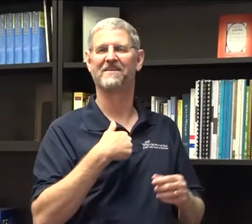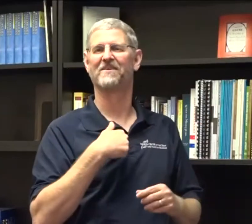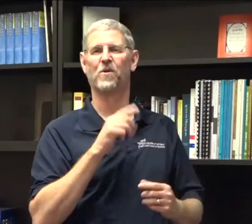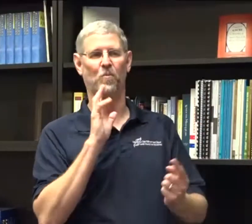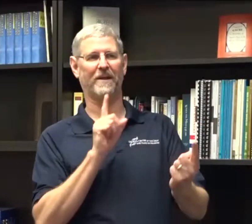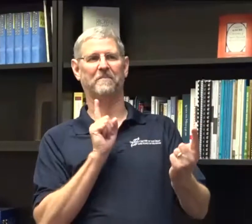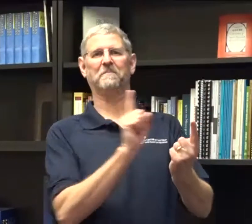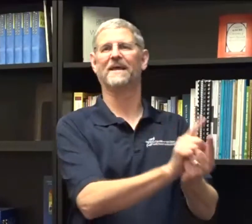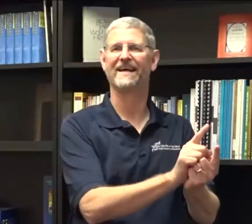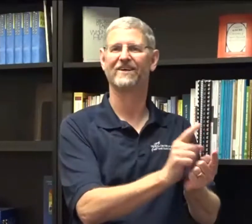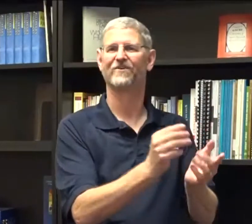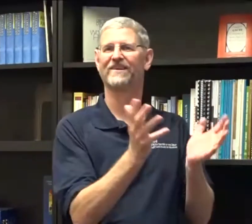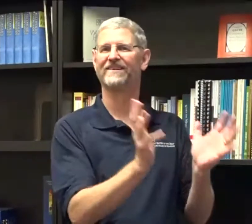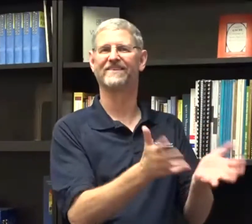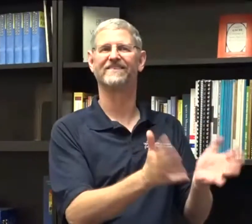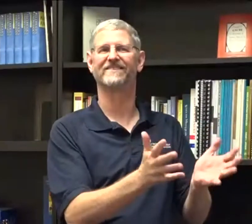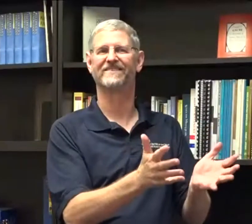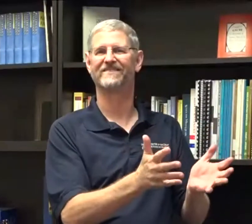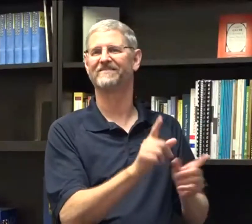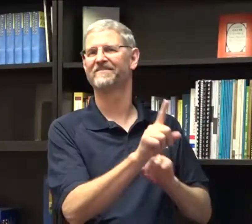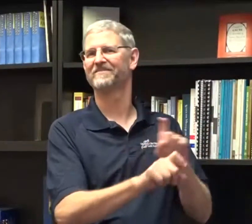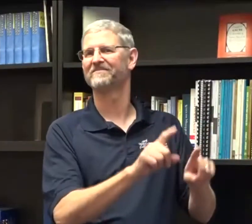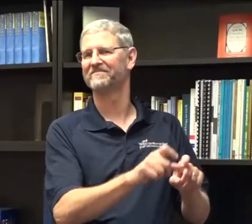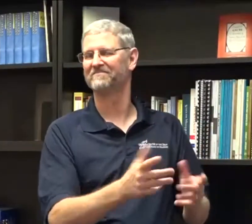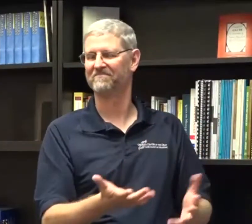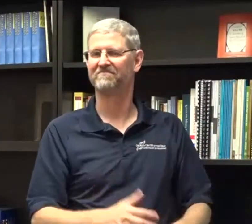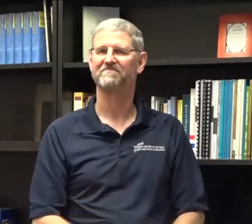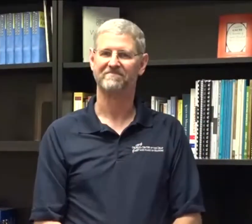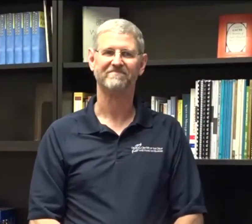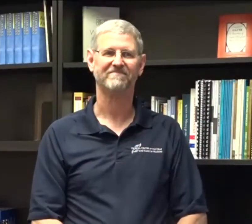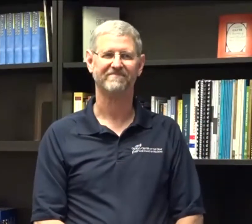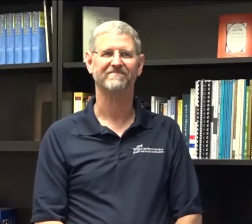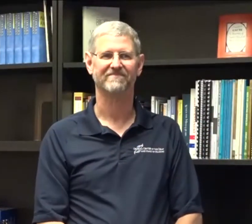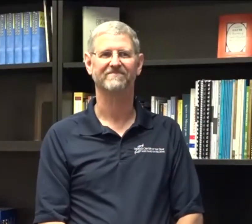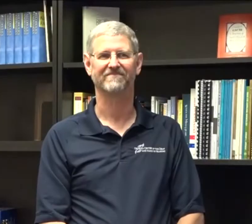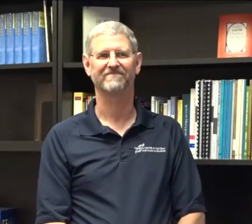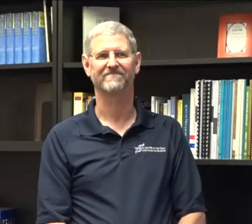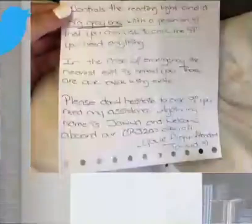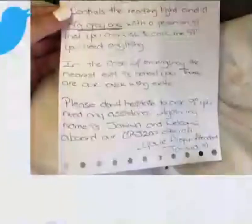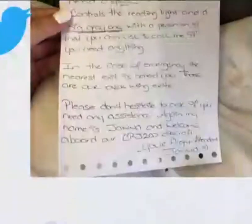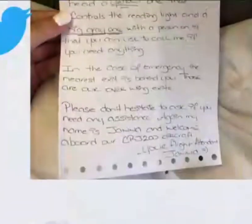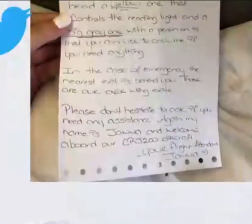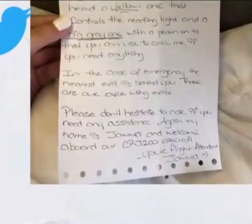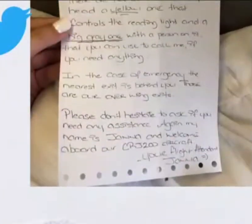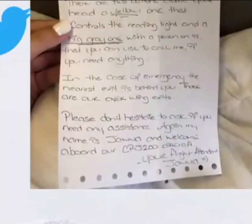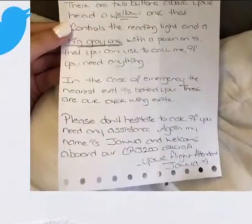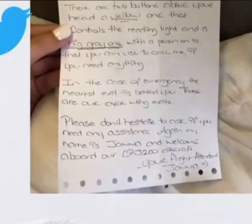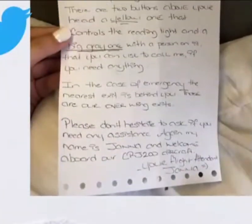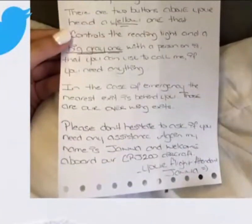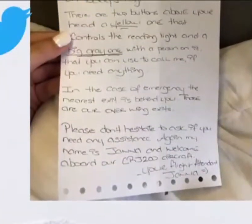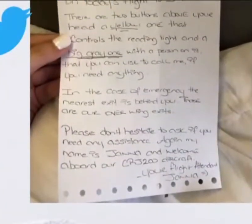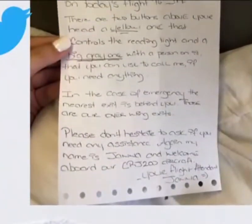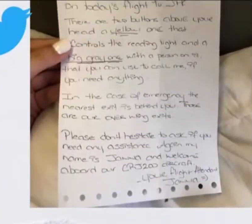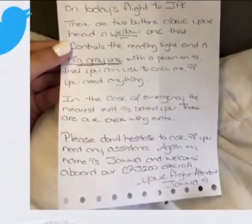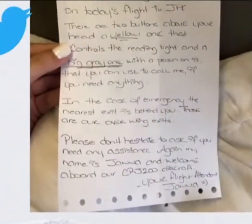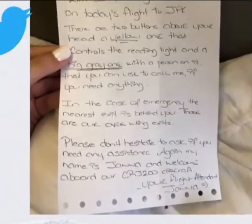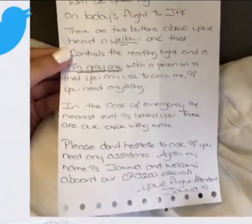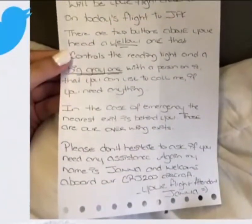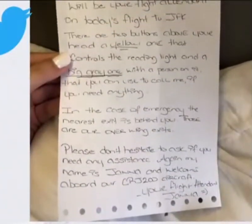badge saying they know sign language, I'm the one that can initiate it and start asking them questions. Earlier this month, a mom tweeted a photo of flight